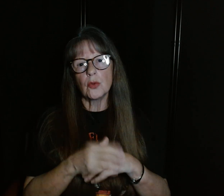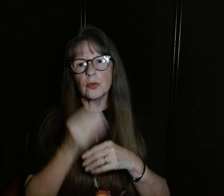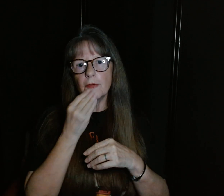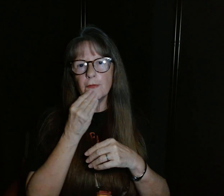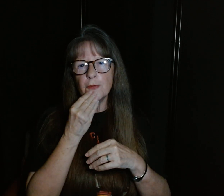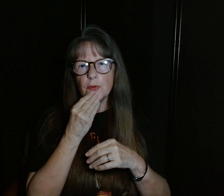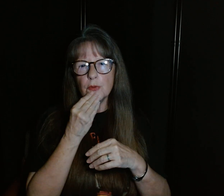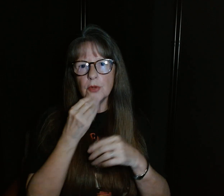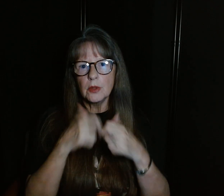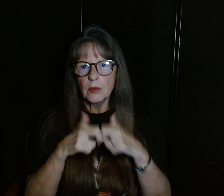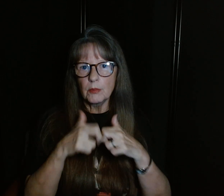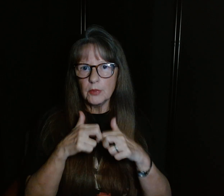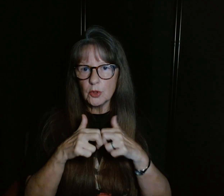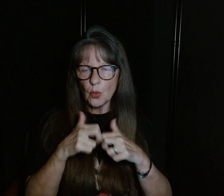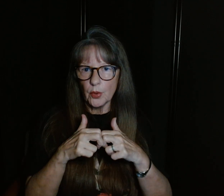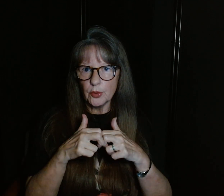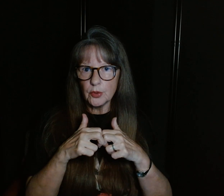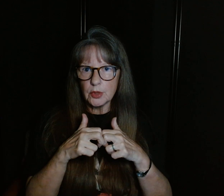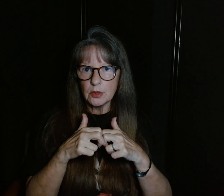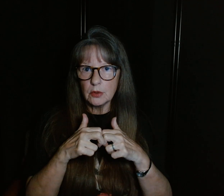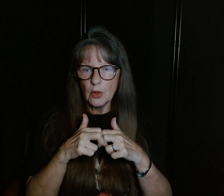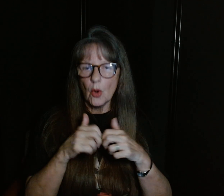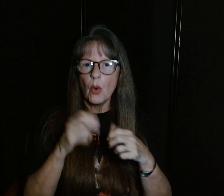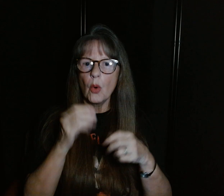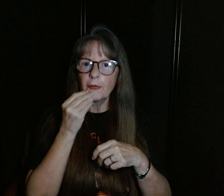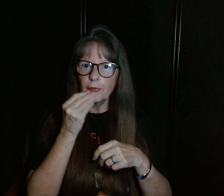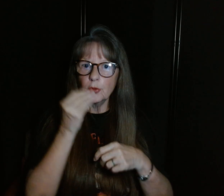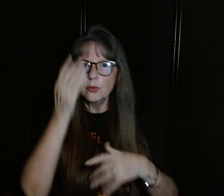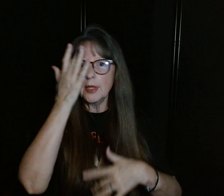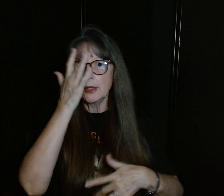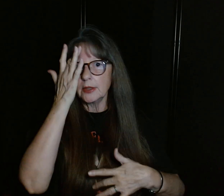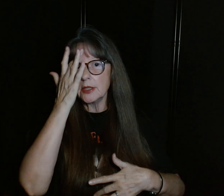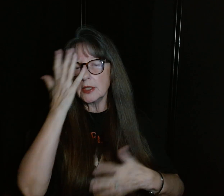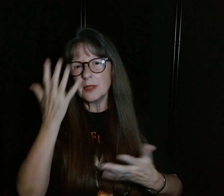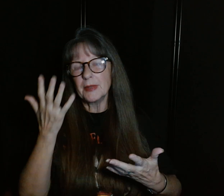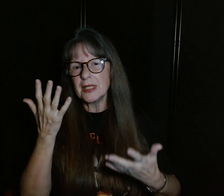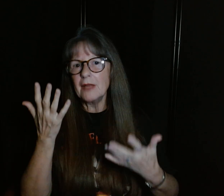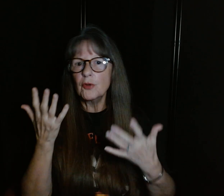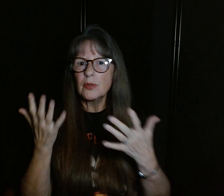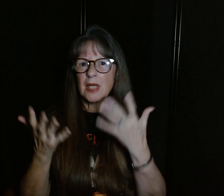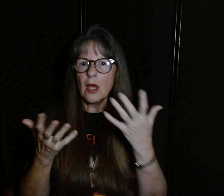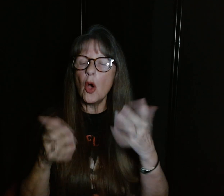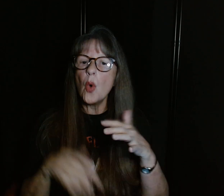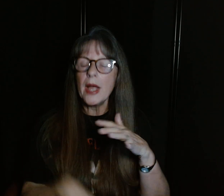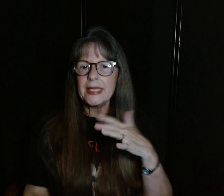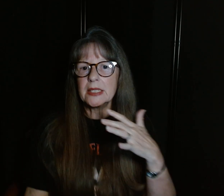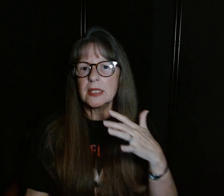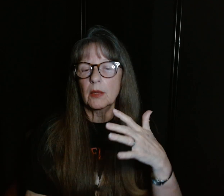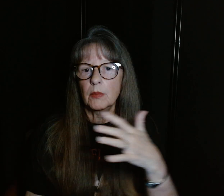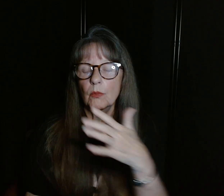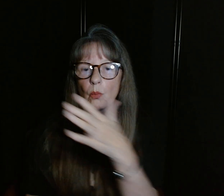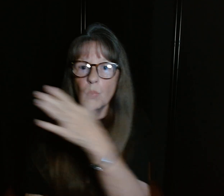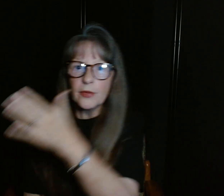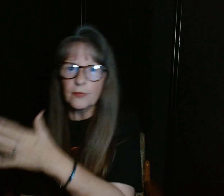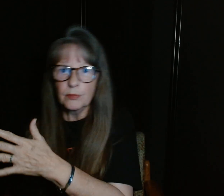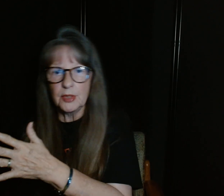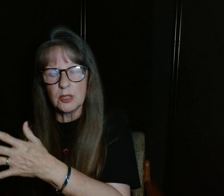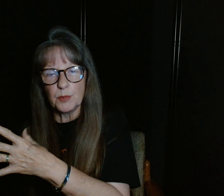are food disorders or food illnesses. But see, if you say, oh, I get sick with this